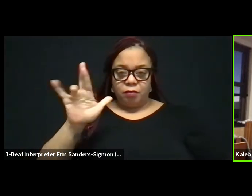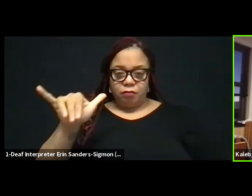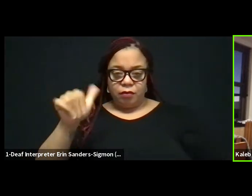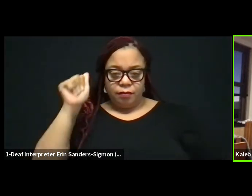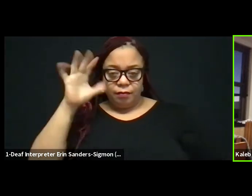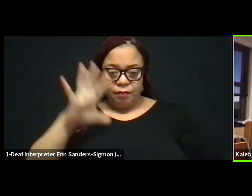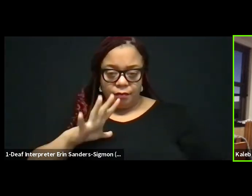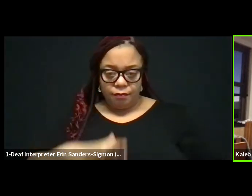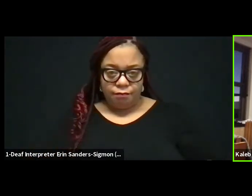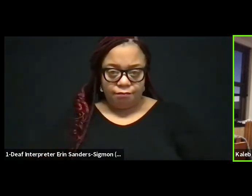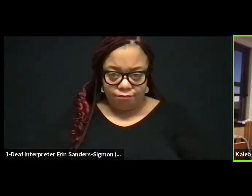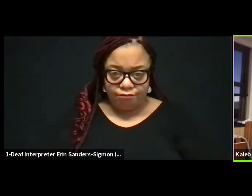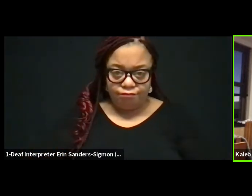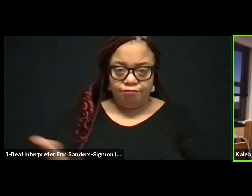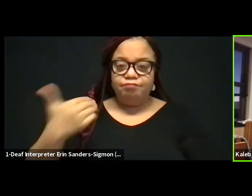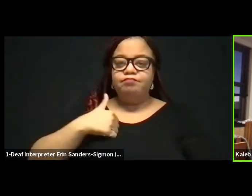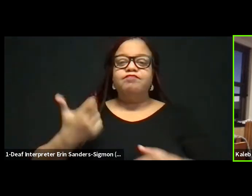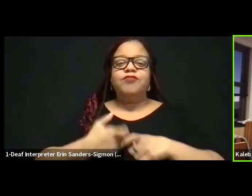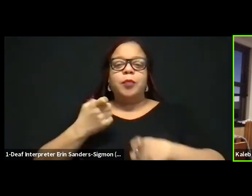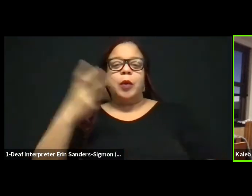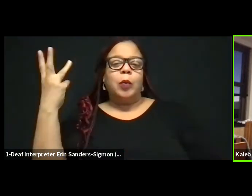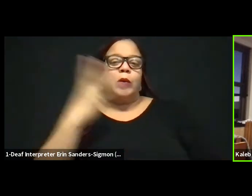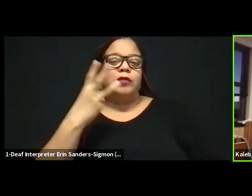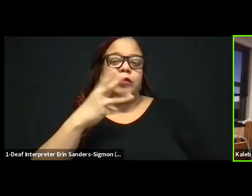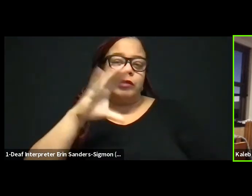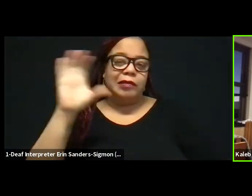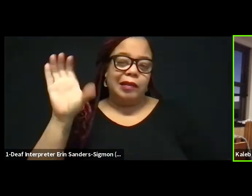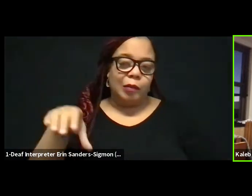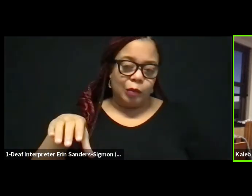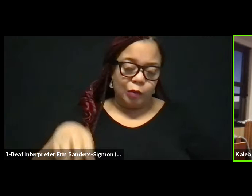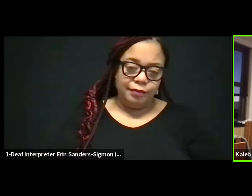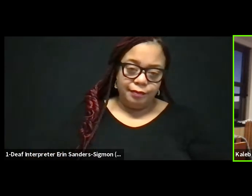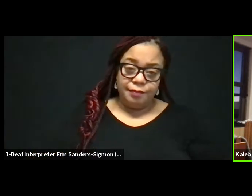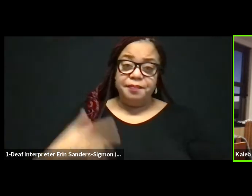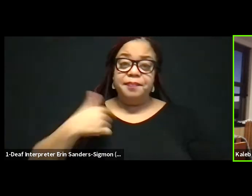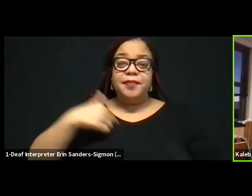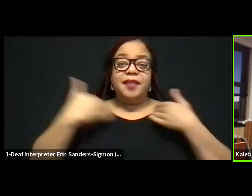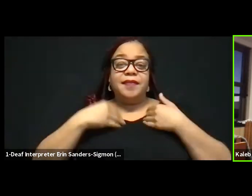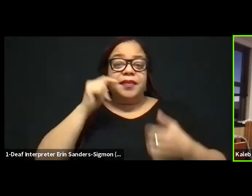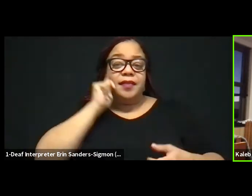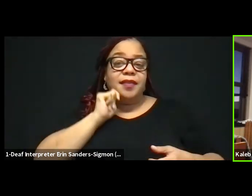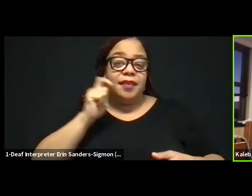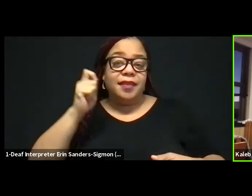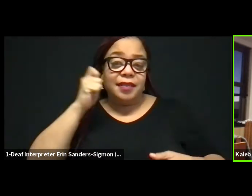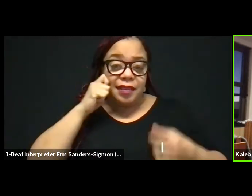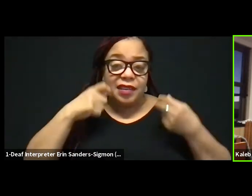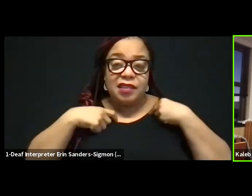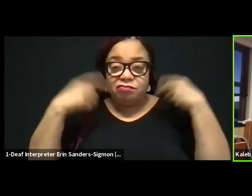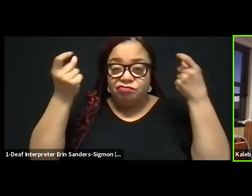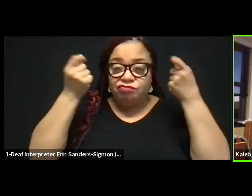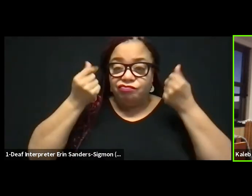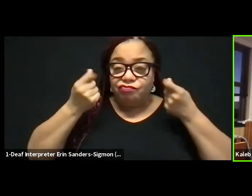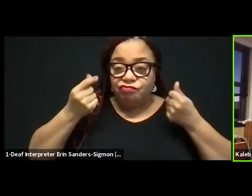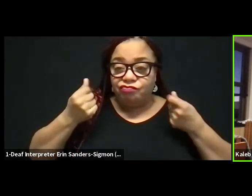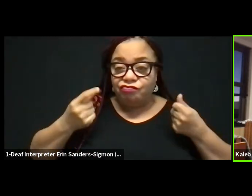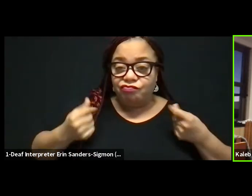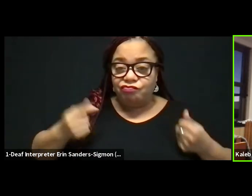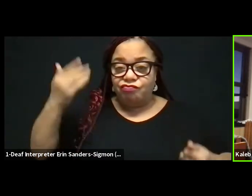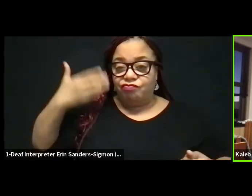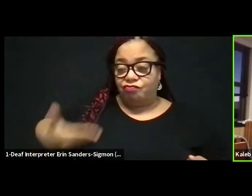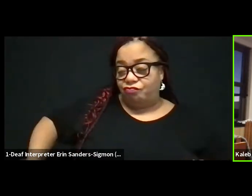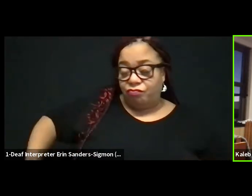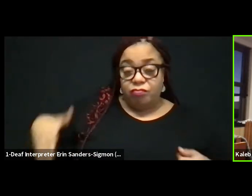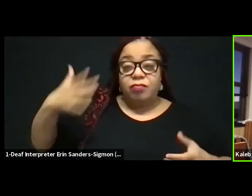to my back, and a bright orange hoodie on. My background is the